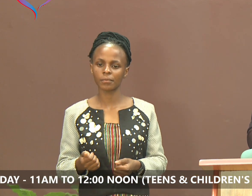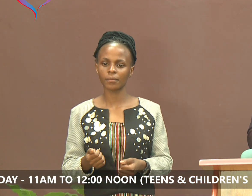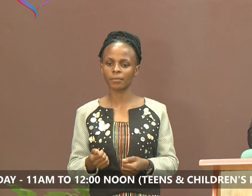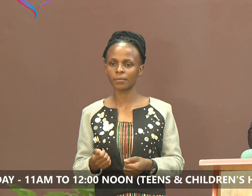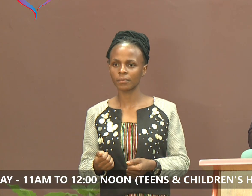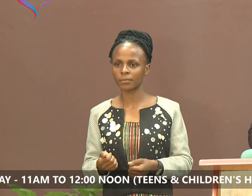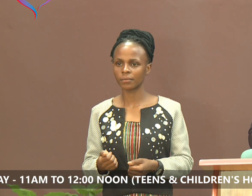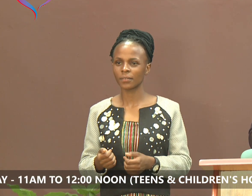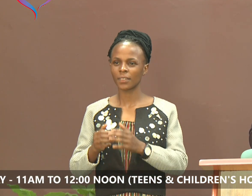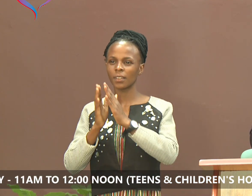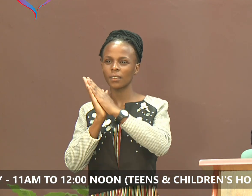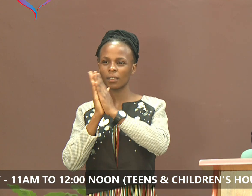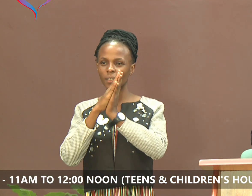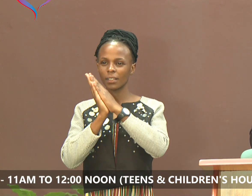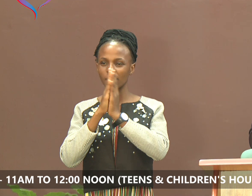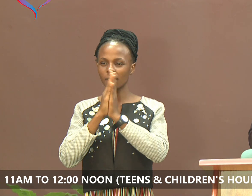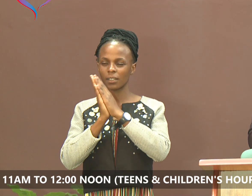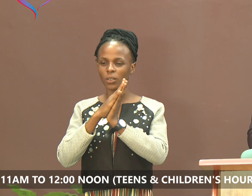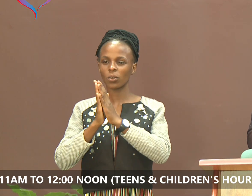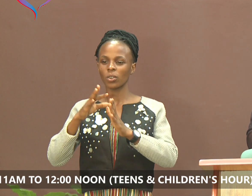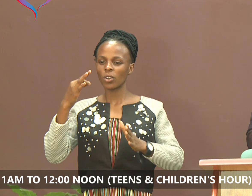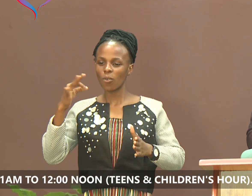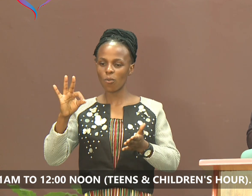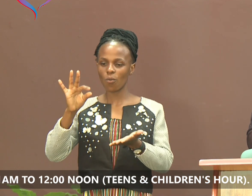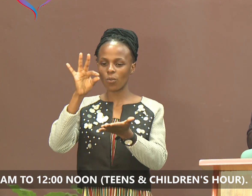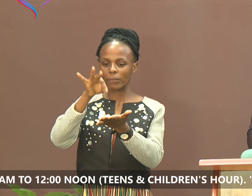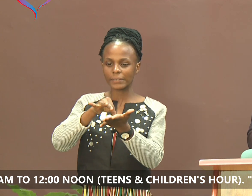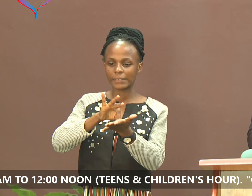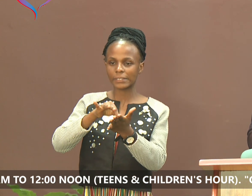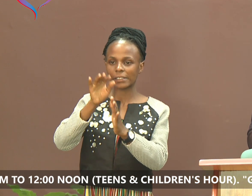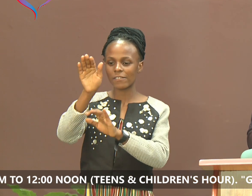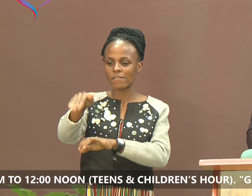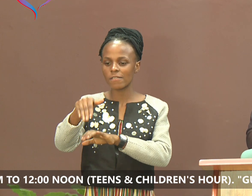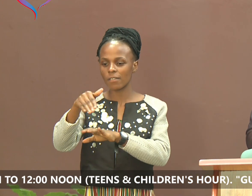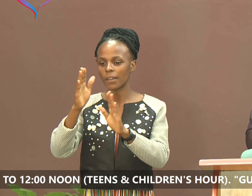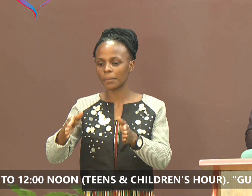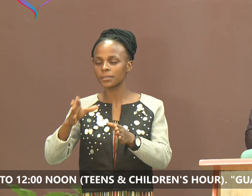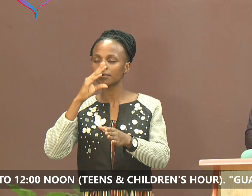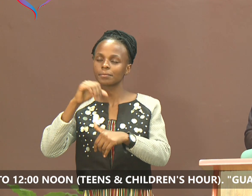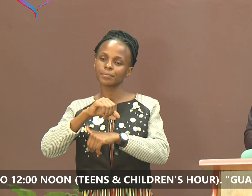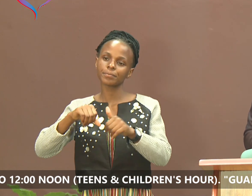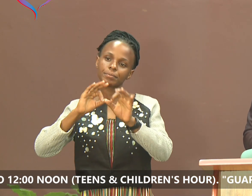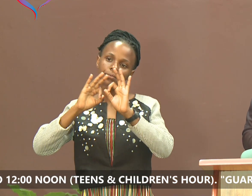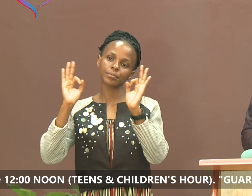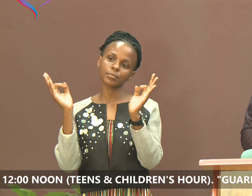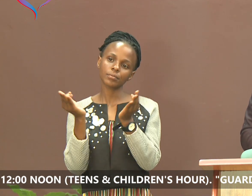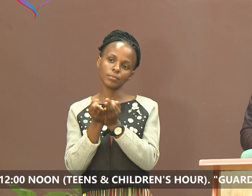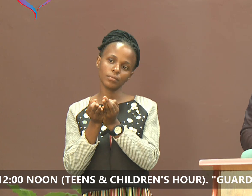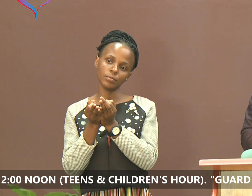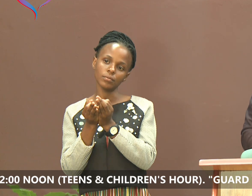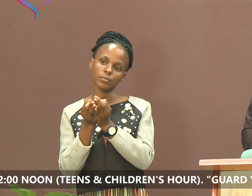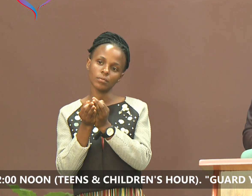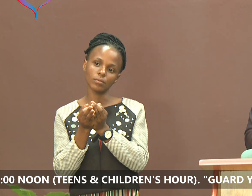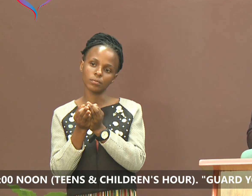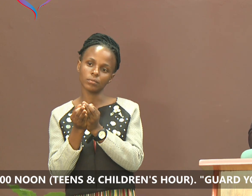sower to talk about the family. Njagala kukozesa olugero luno olw'omusizi w'ensigo nga njogerako ku family.